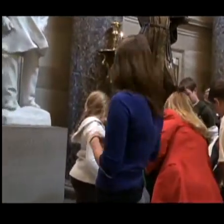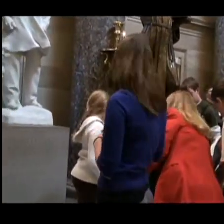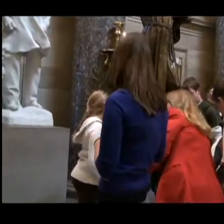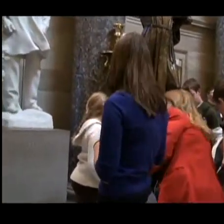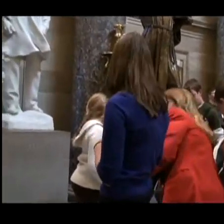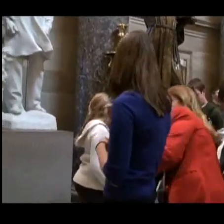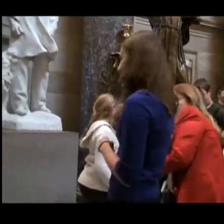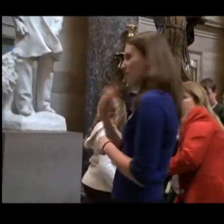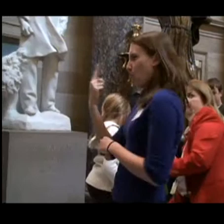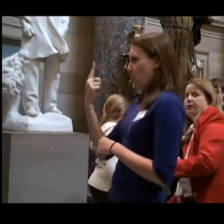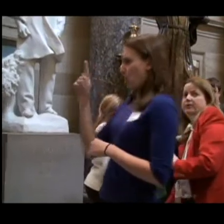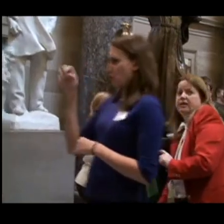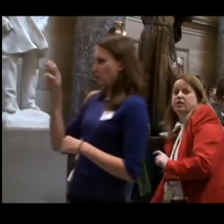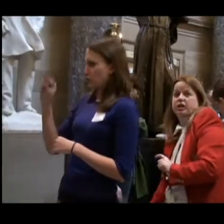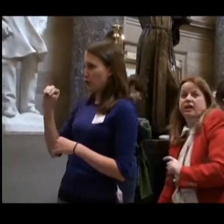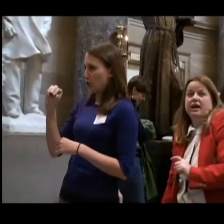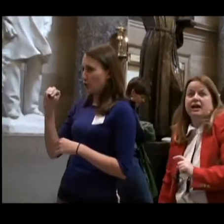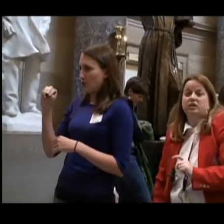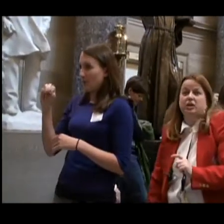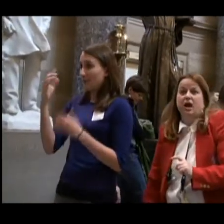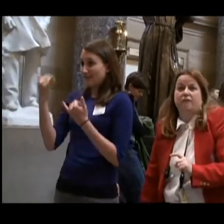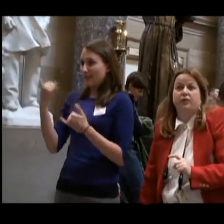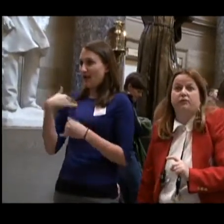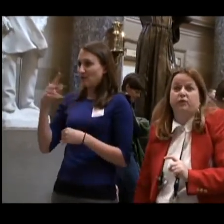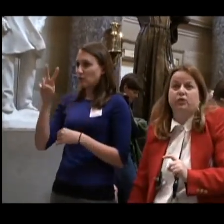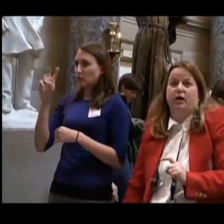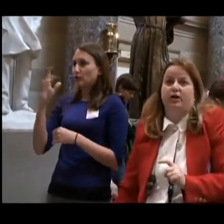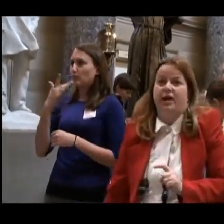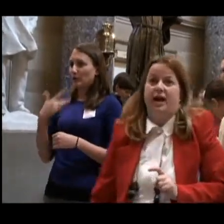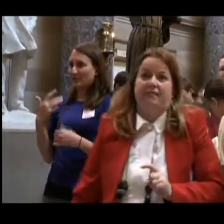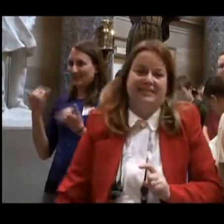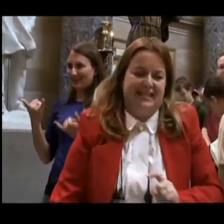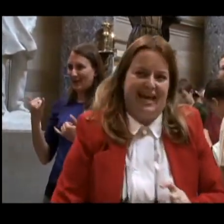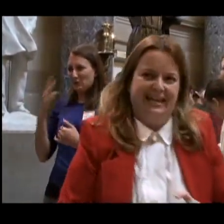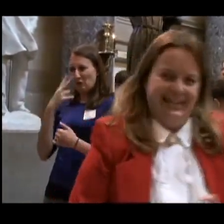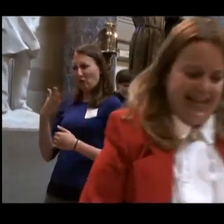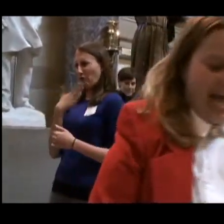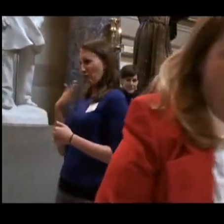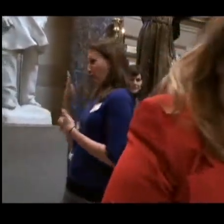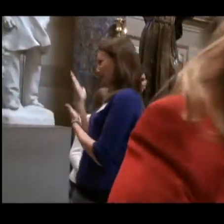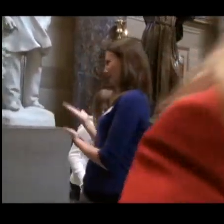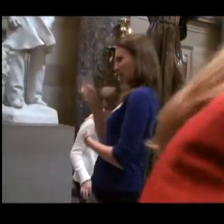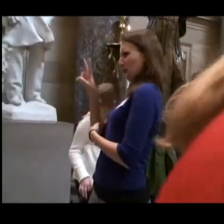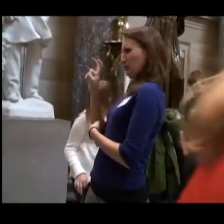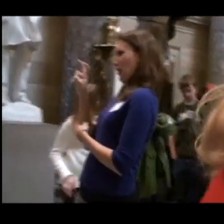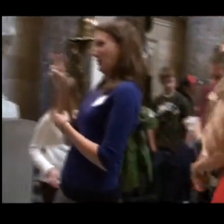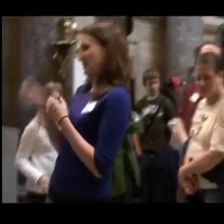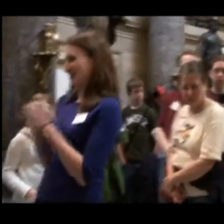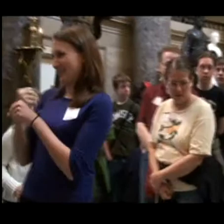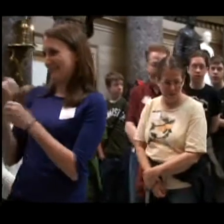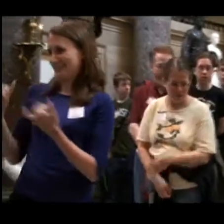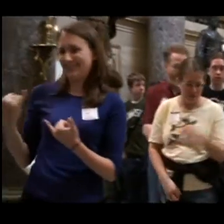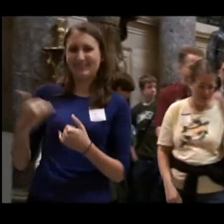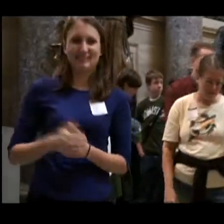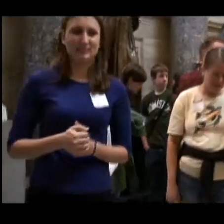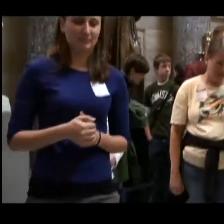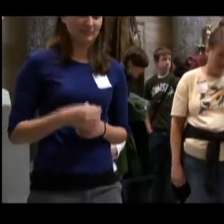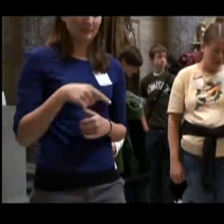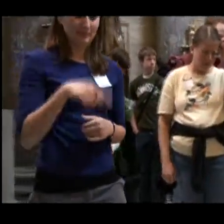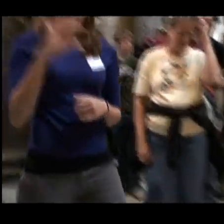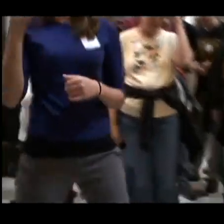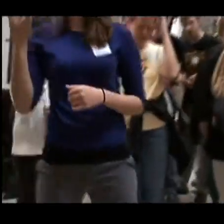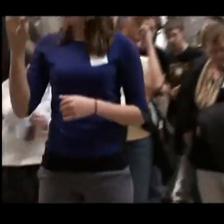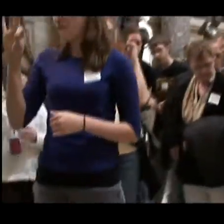term, but he did have a 200th birthday this year, and he's looking awfully good for 200, I have to say. And you're going to see that there's Franklin Pierce